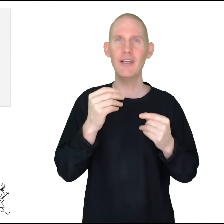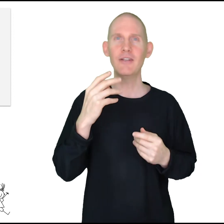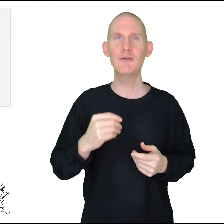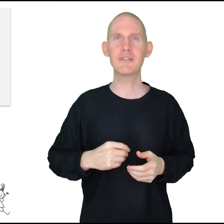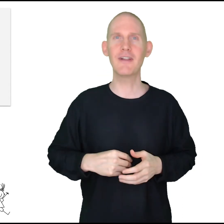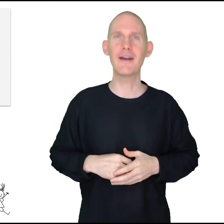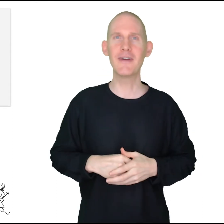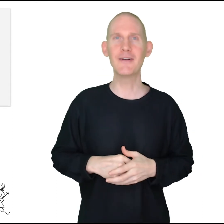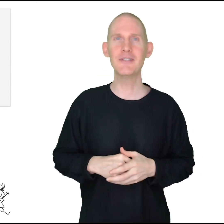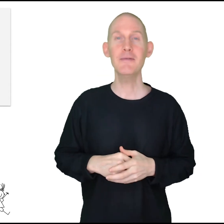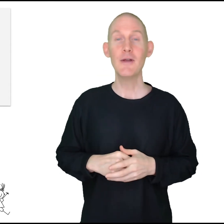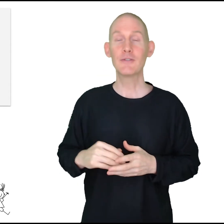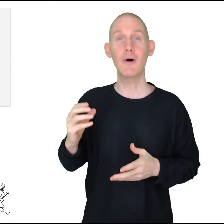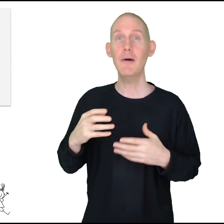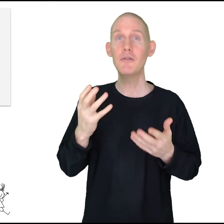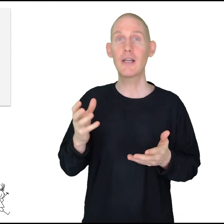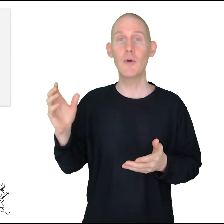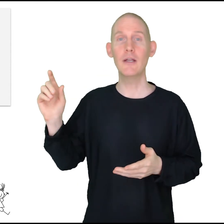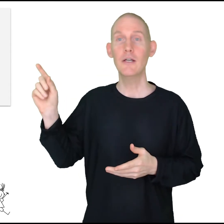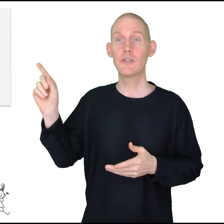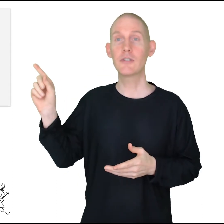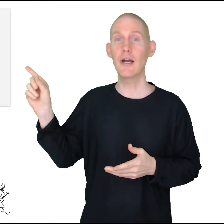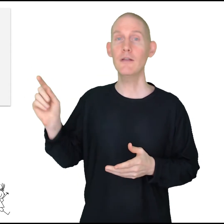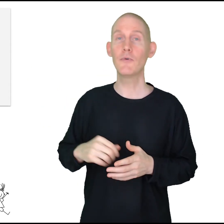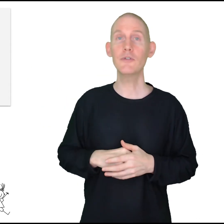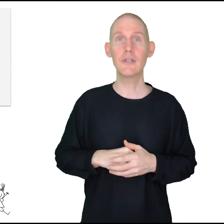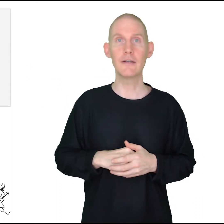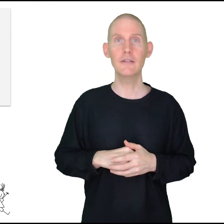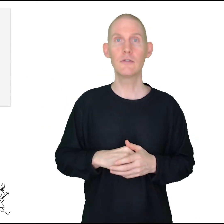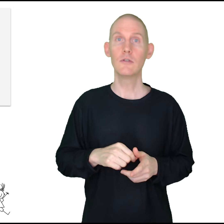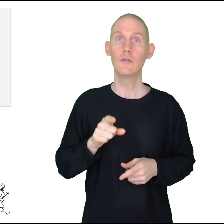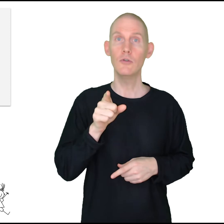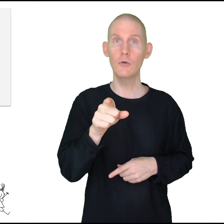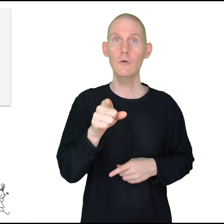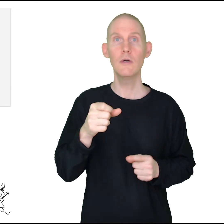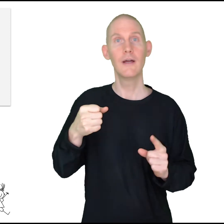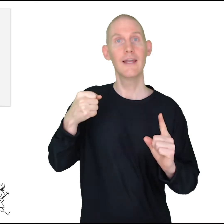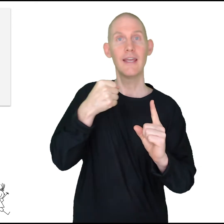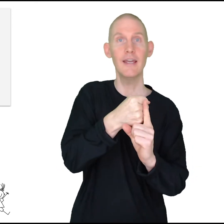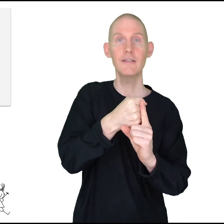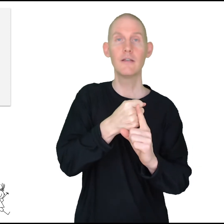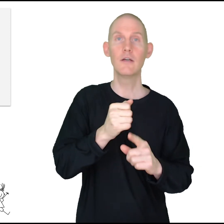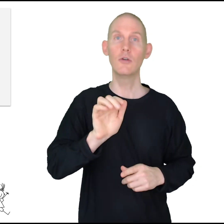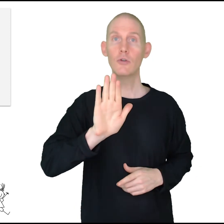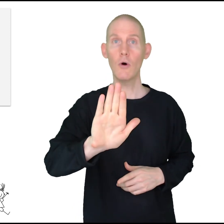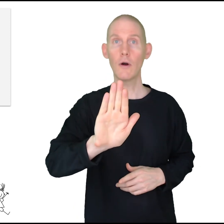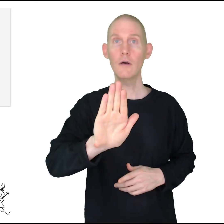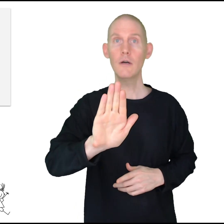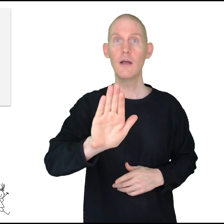uses a lot of energy. So I would recommend just sign the full sentence. You hit your, and when you